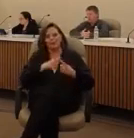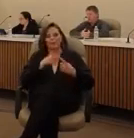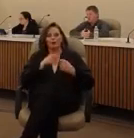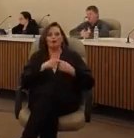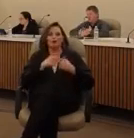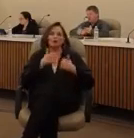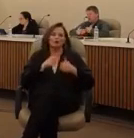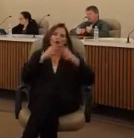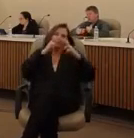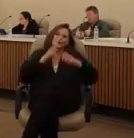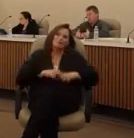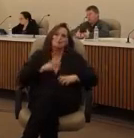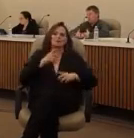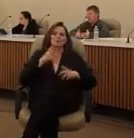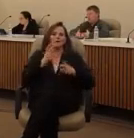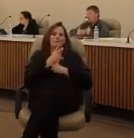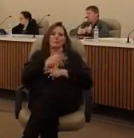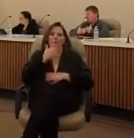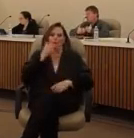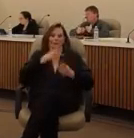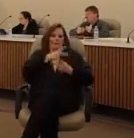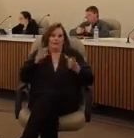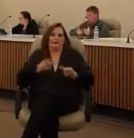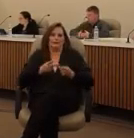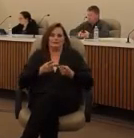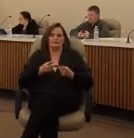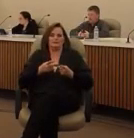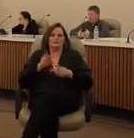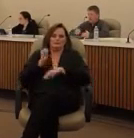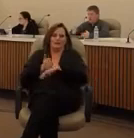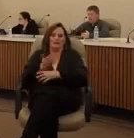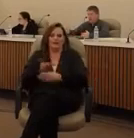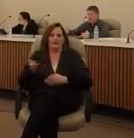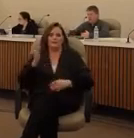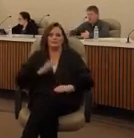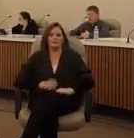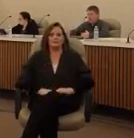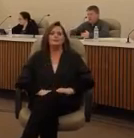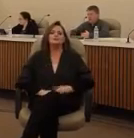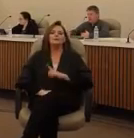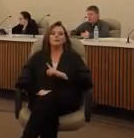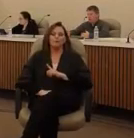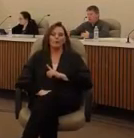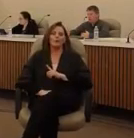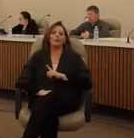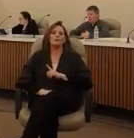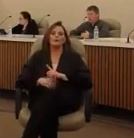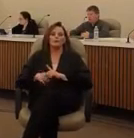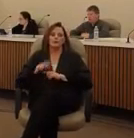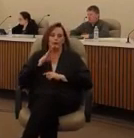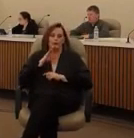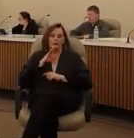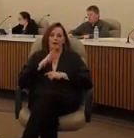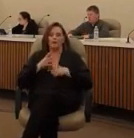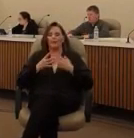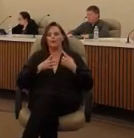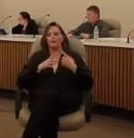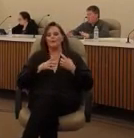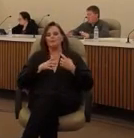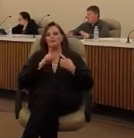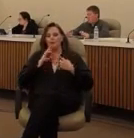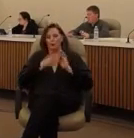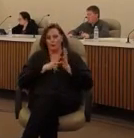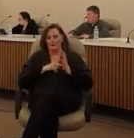is where they look at things like dumpster placement, the surrounding, any fencing or trees